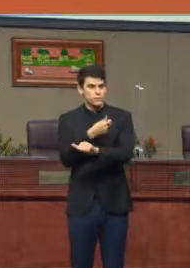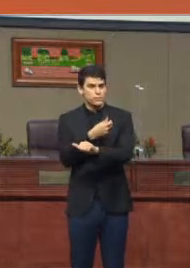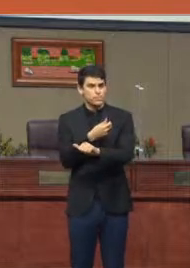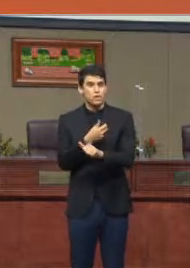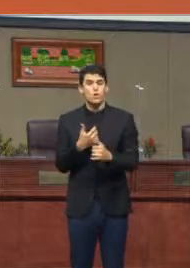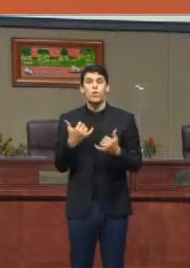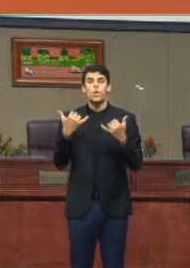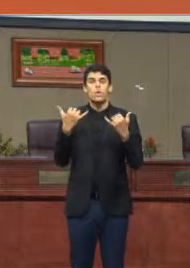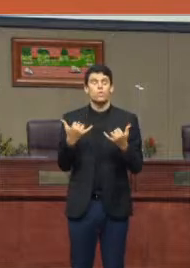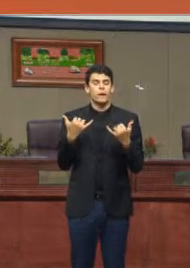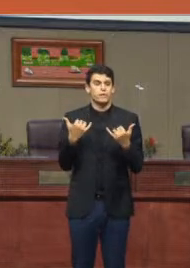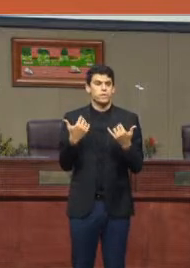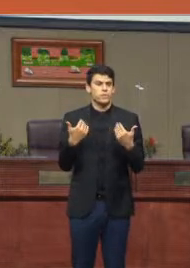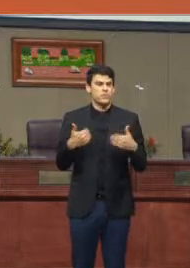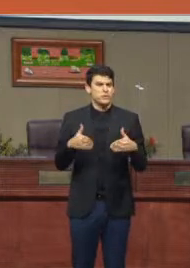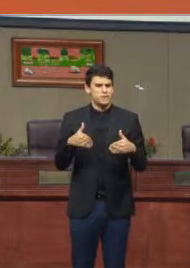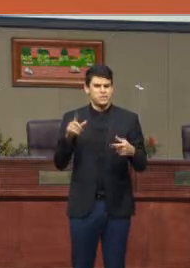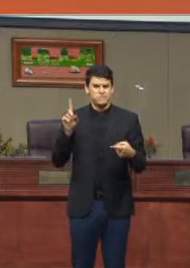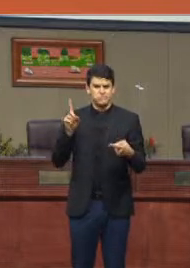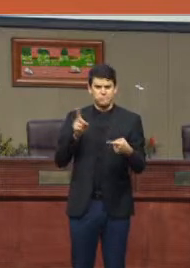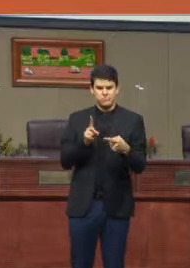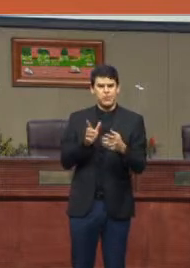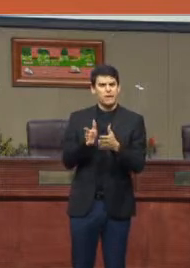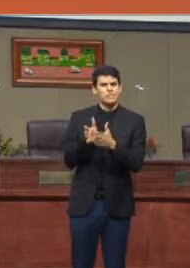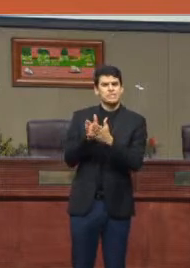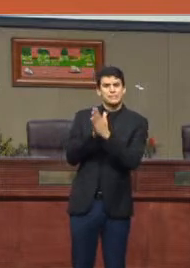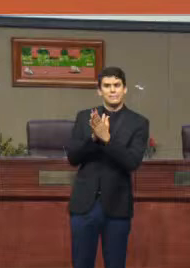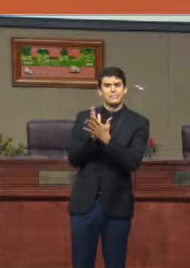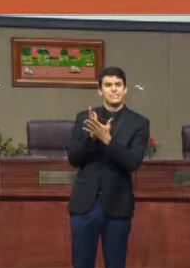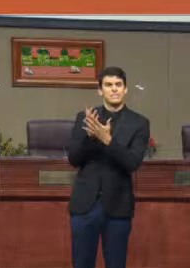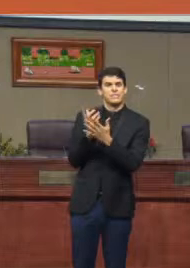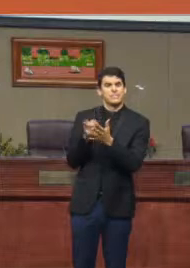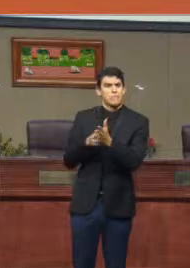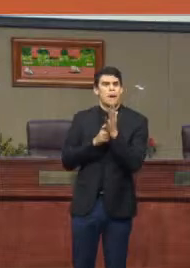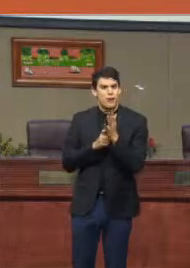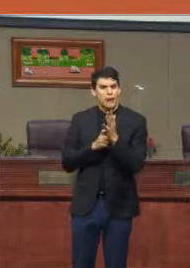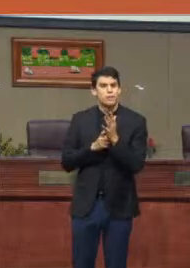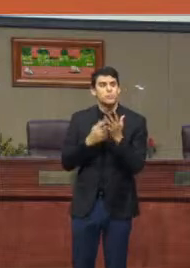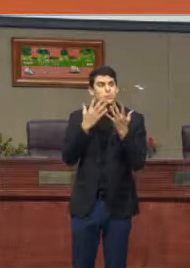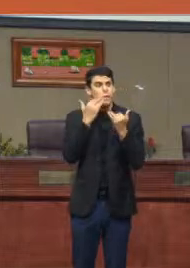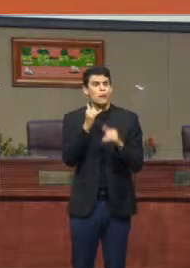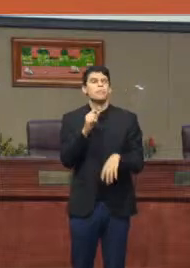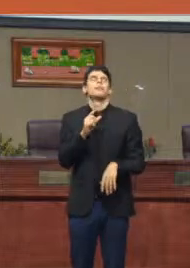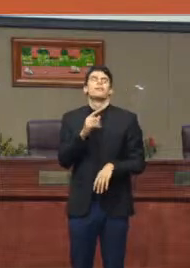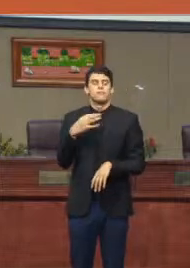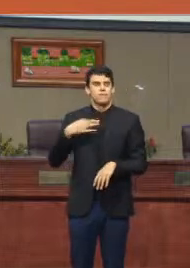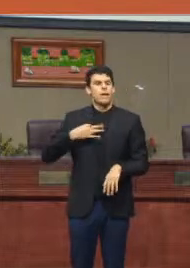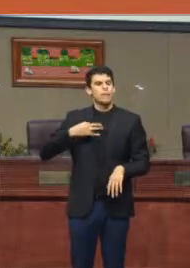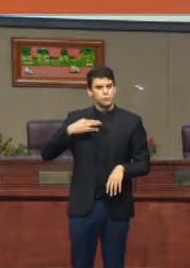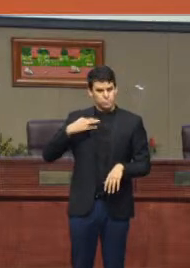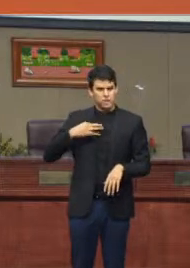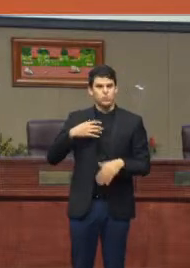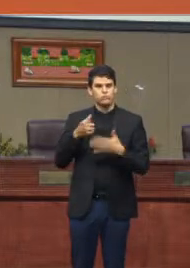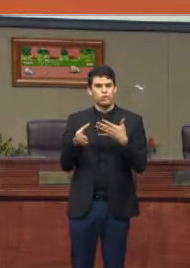depressed demand for being vaccinated, given the current eligibility criteria for